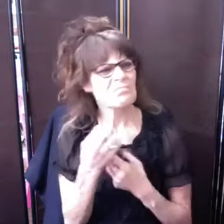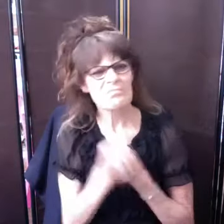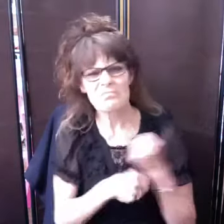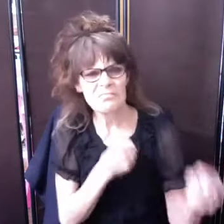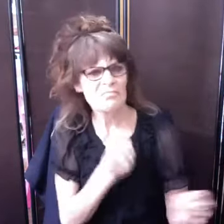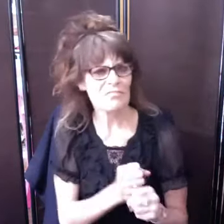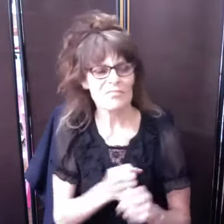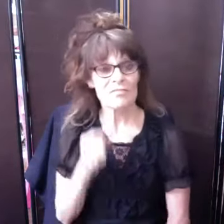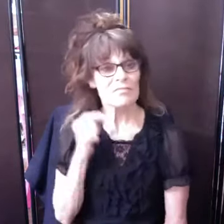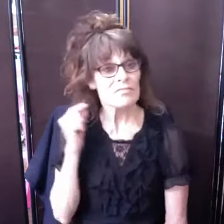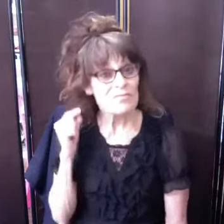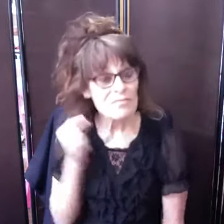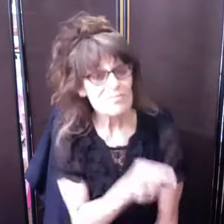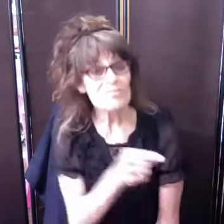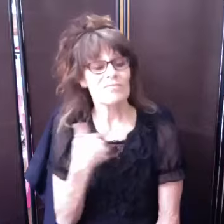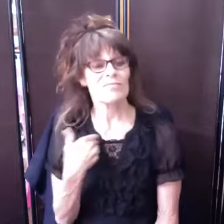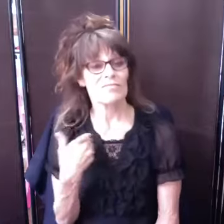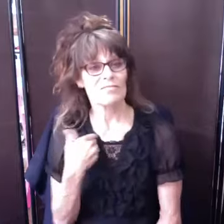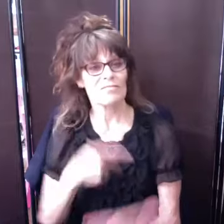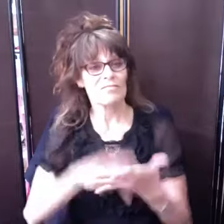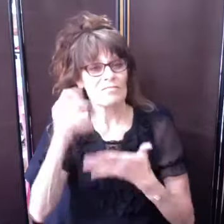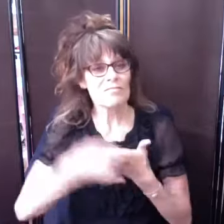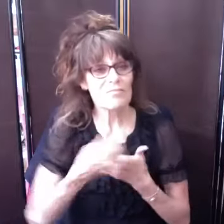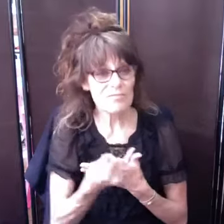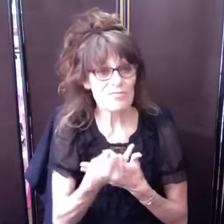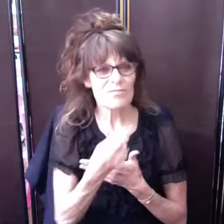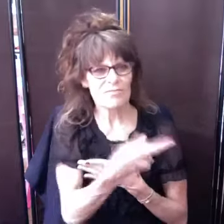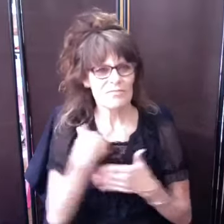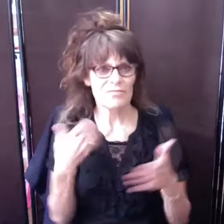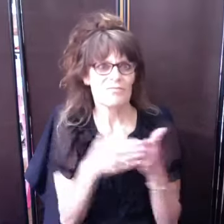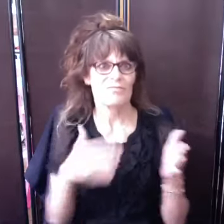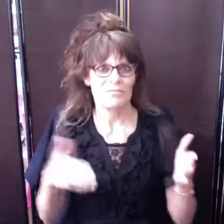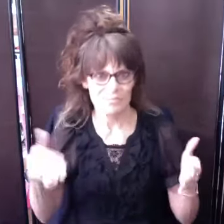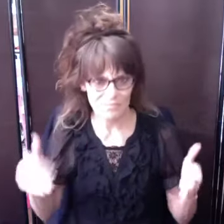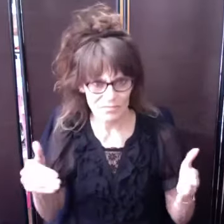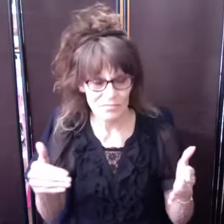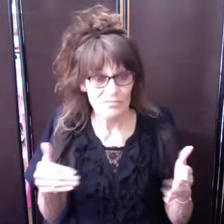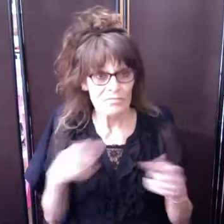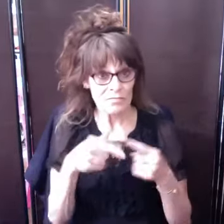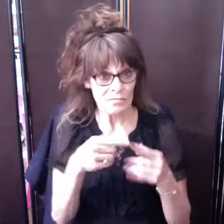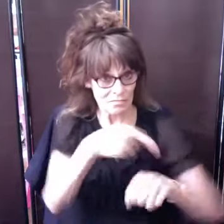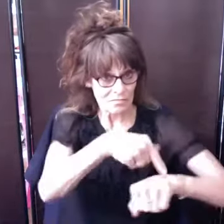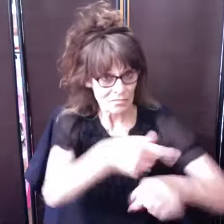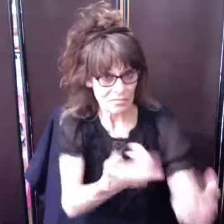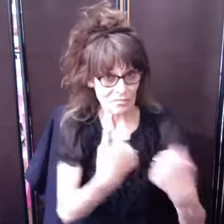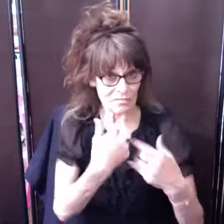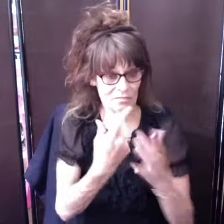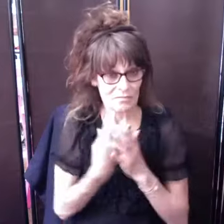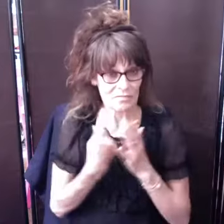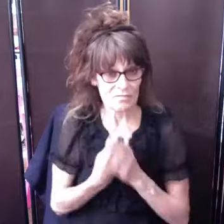mean, there was a way that he re-entered his home. And we had 2 front doors on that big old house, but a front